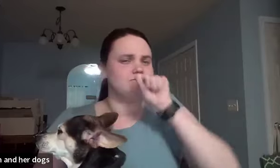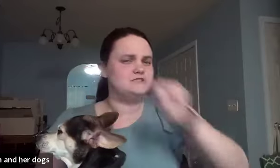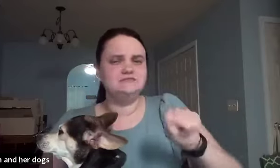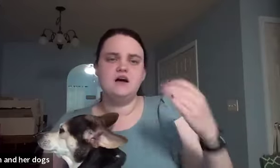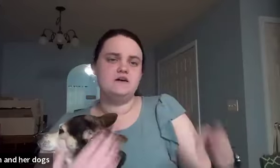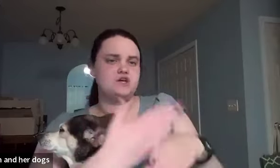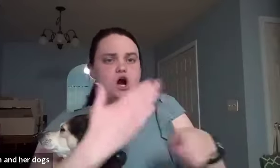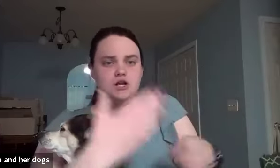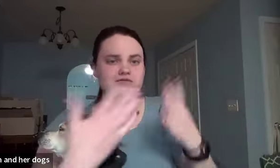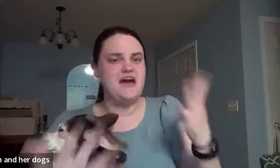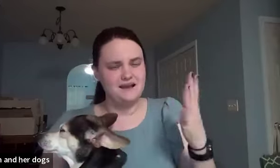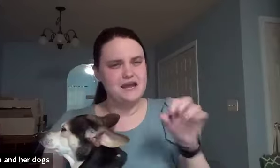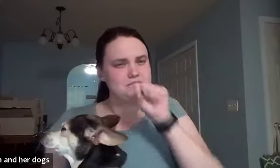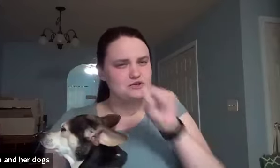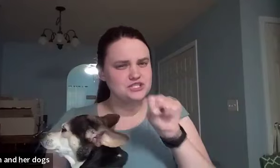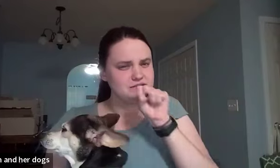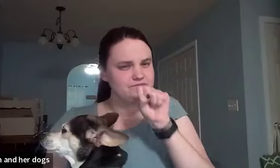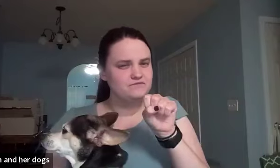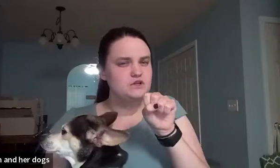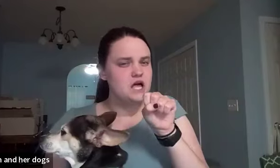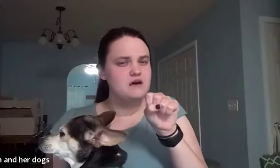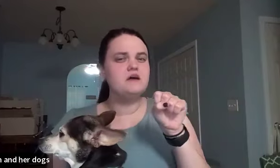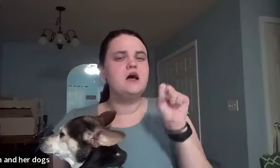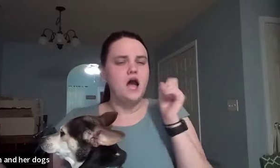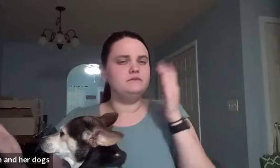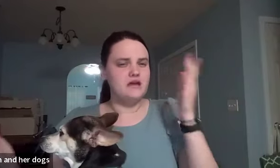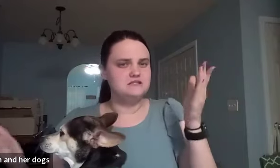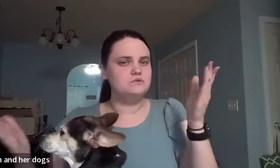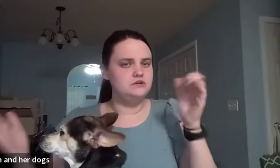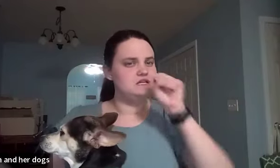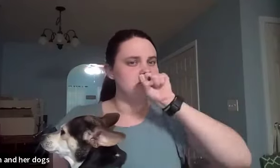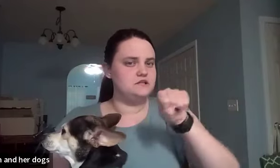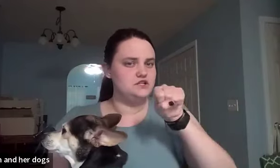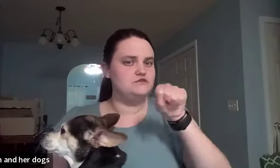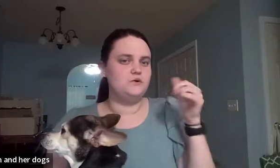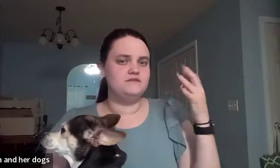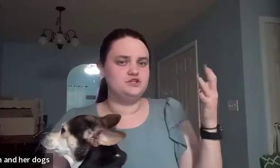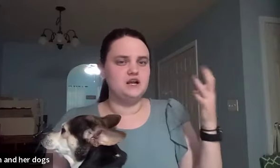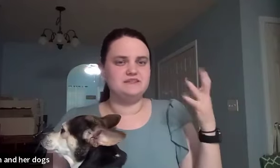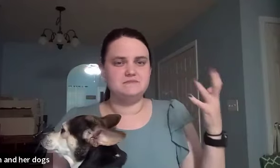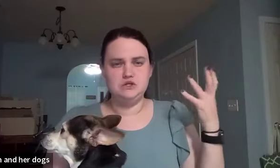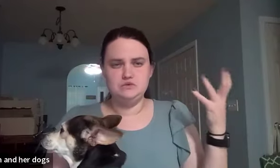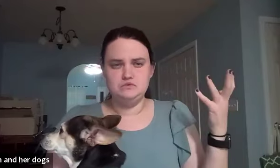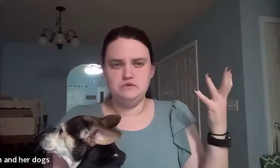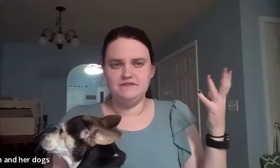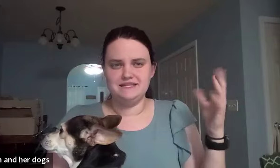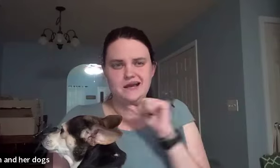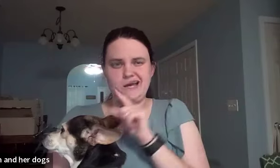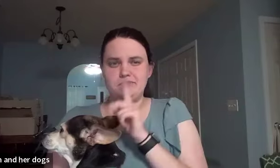I love soccer, that kind of motion for love. That's what you typically do for if you're talking about something you love that's not